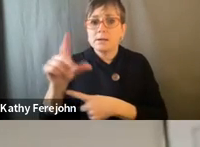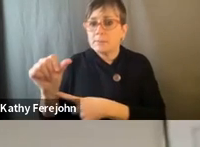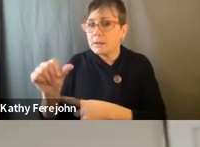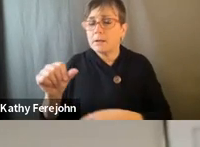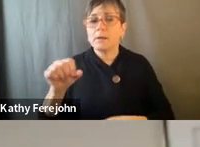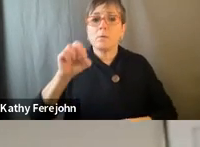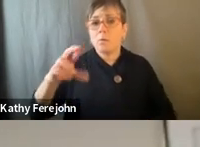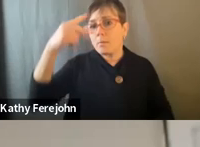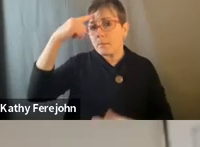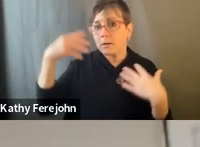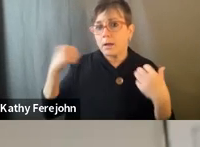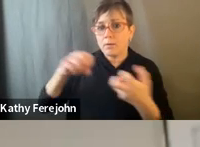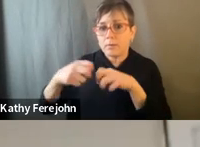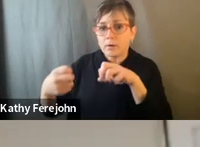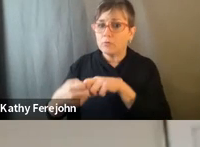mental health issue.